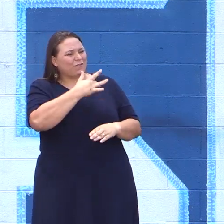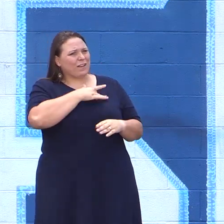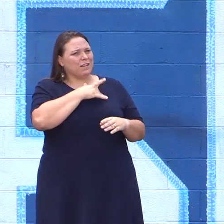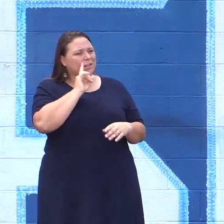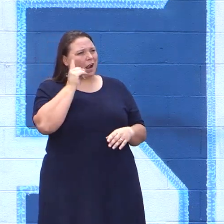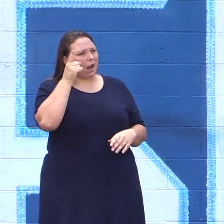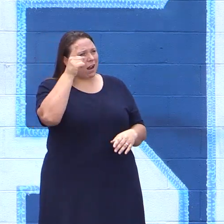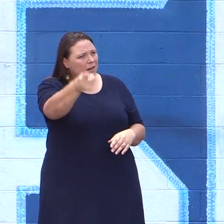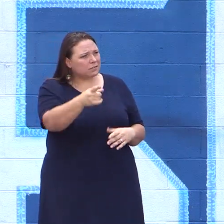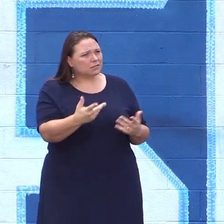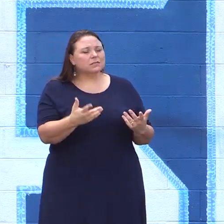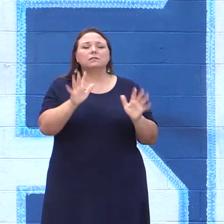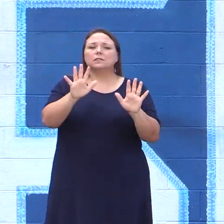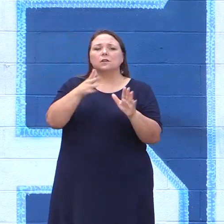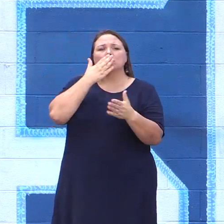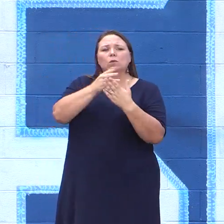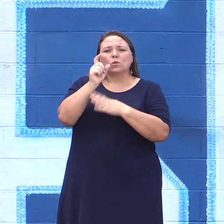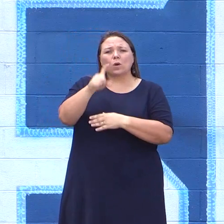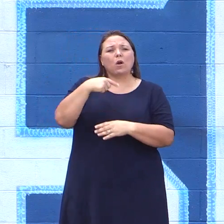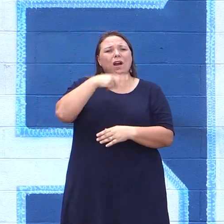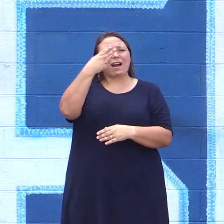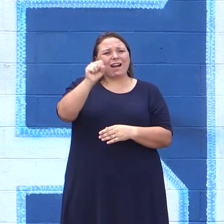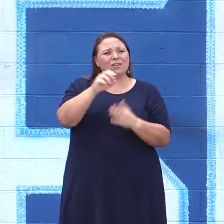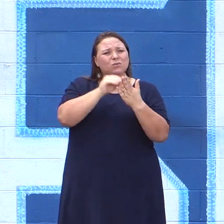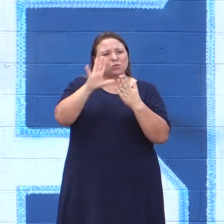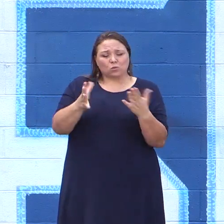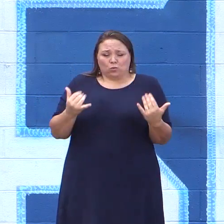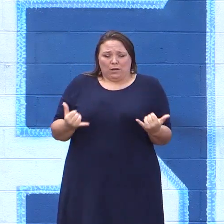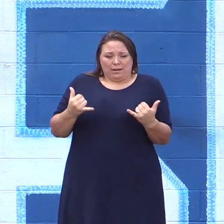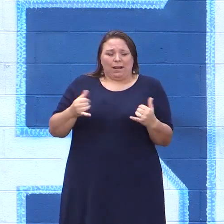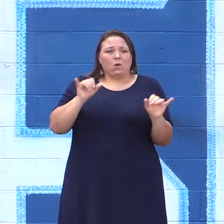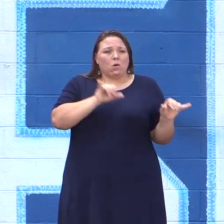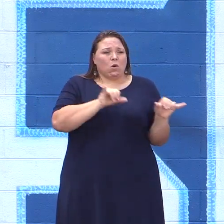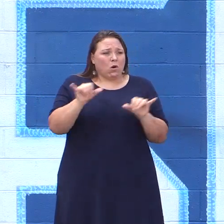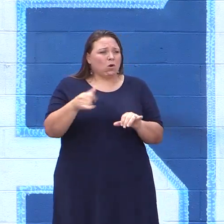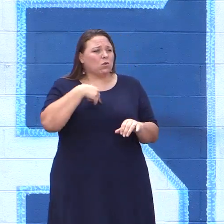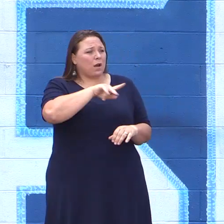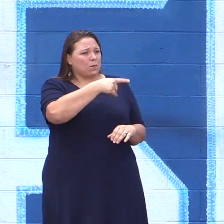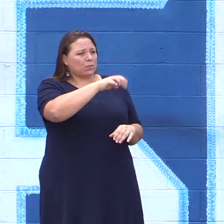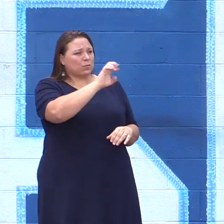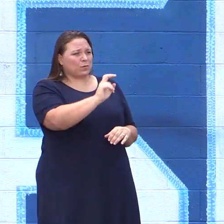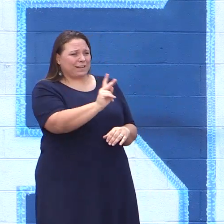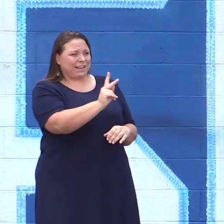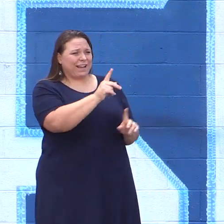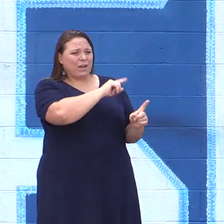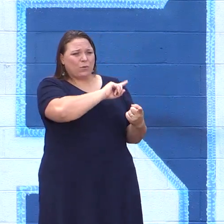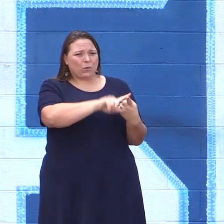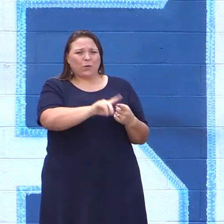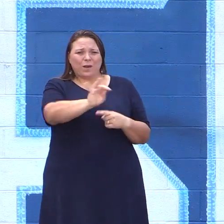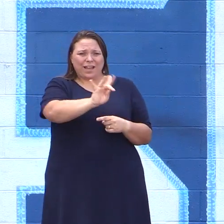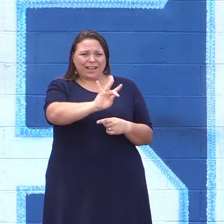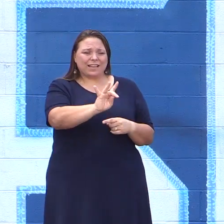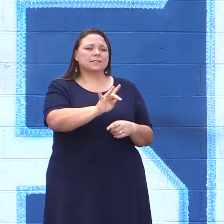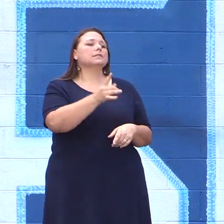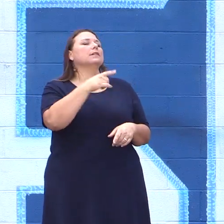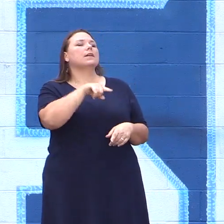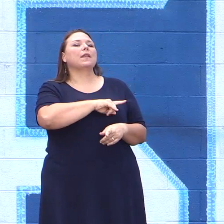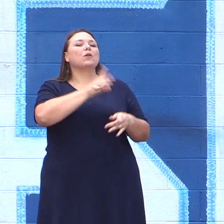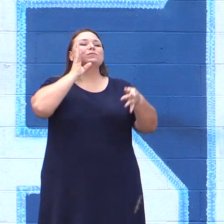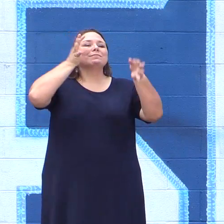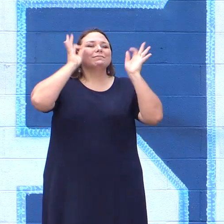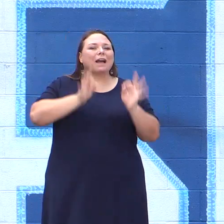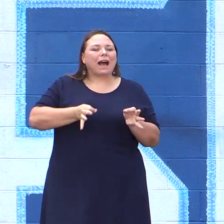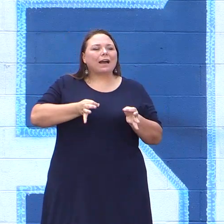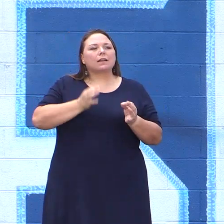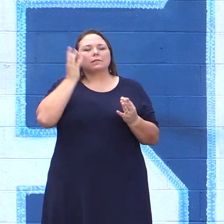lot of folks. Yeah. No, great question. Our high school students right now, just like all of our pre-K through 8 students, are selecting, making